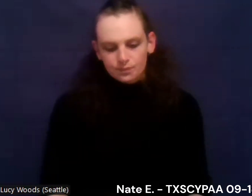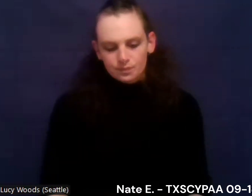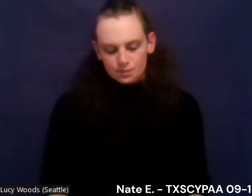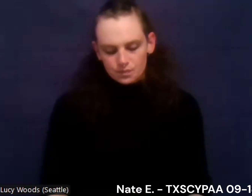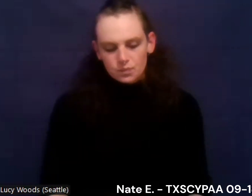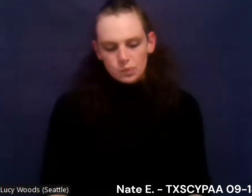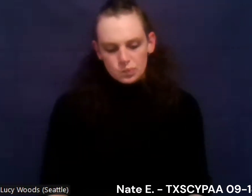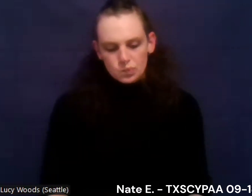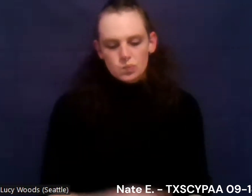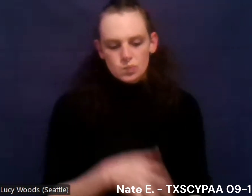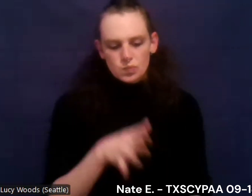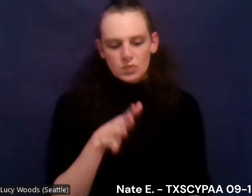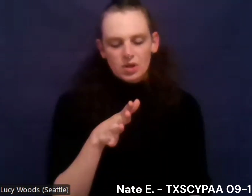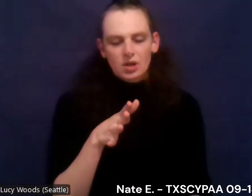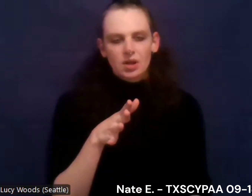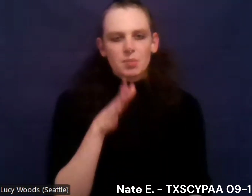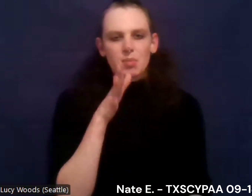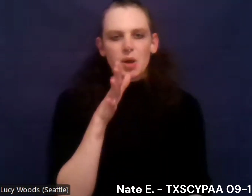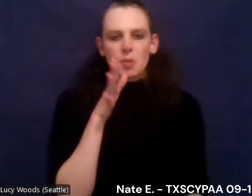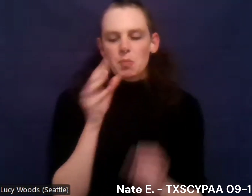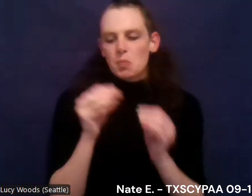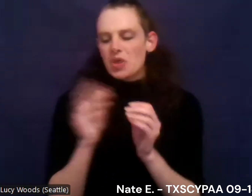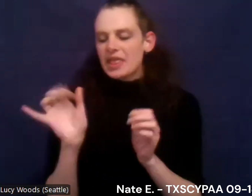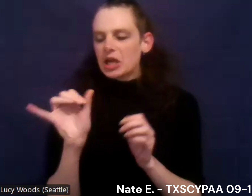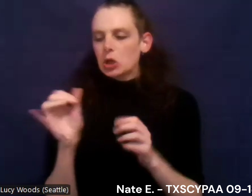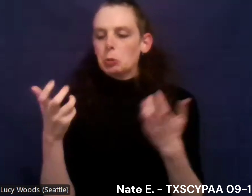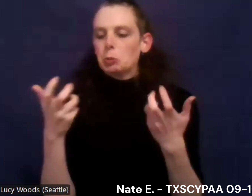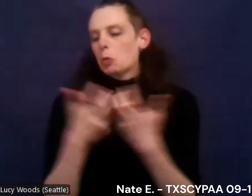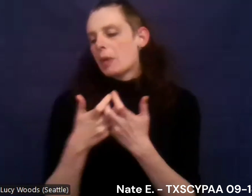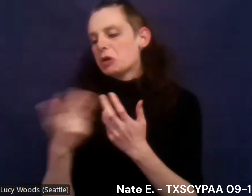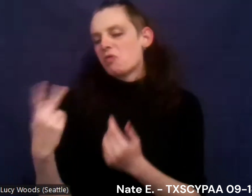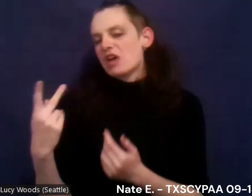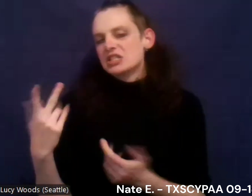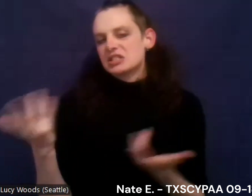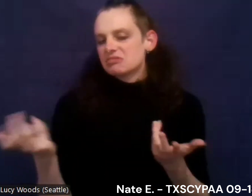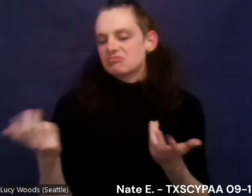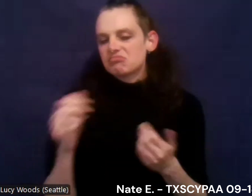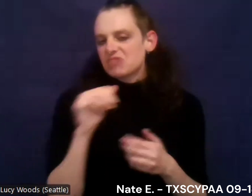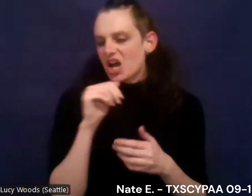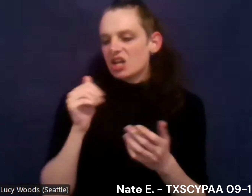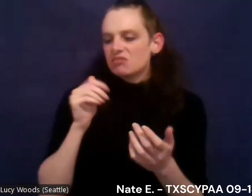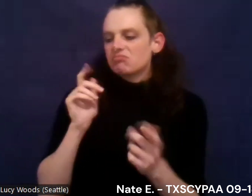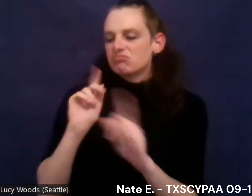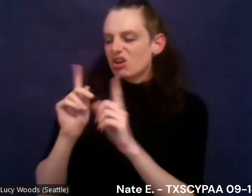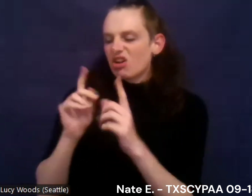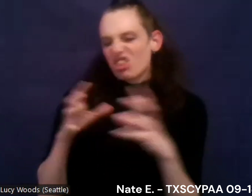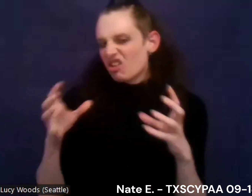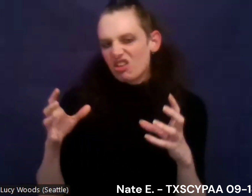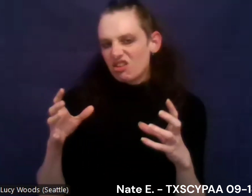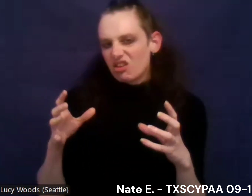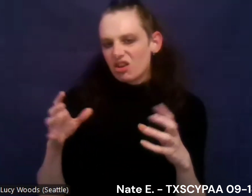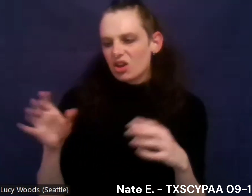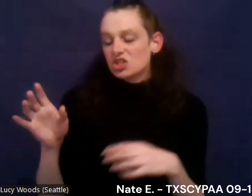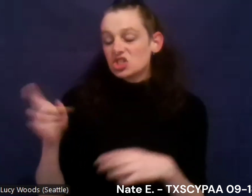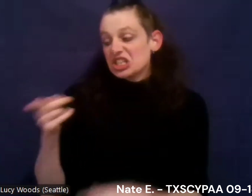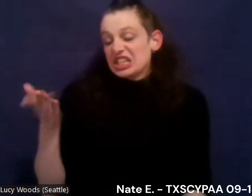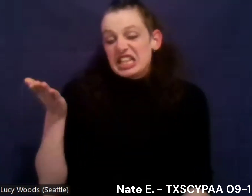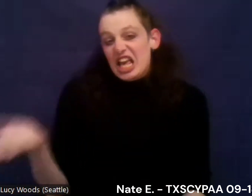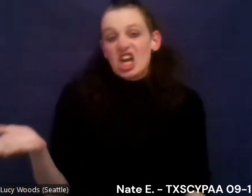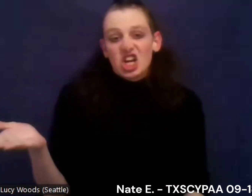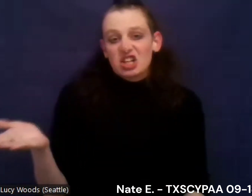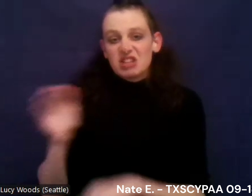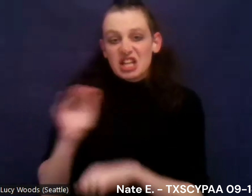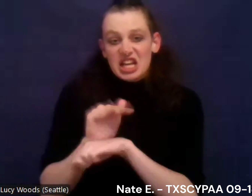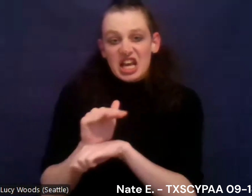set up more of like a roommate type situation. Her and I didn't interact much. Um, but she was there, like she was there at night,